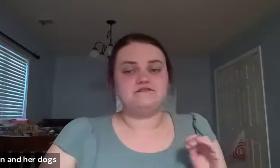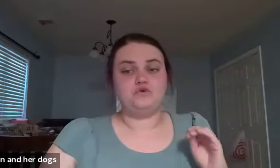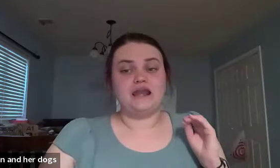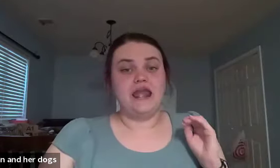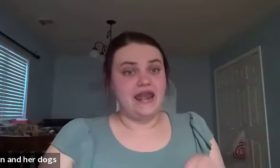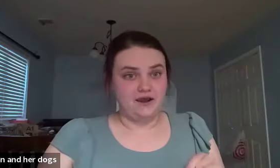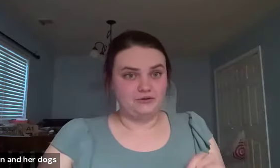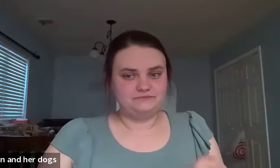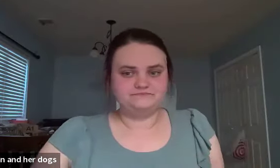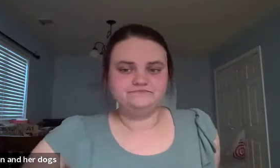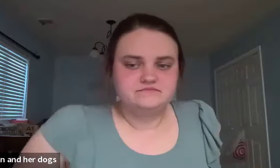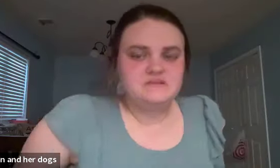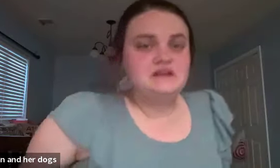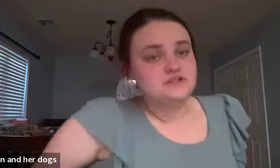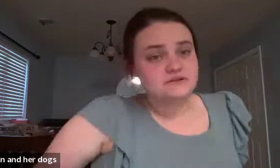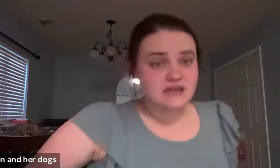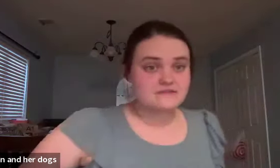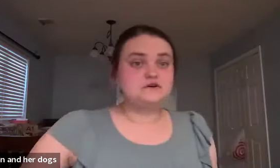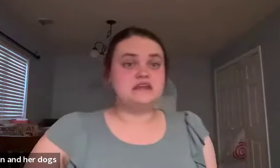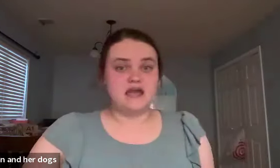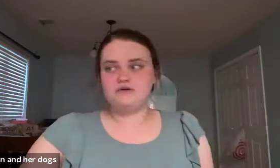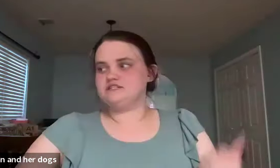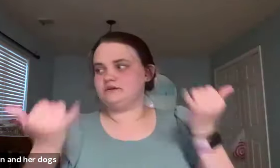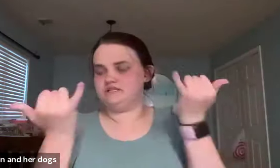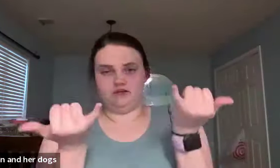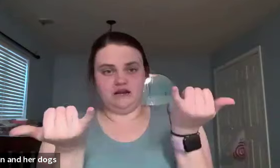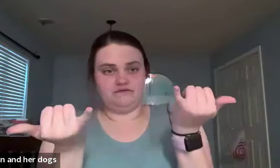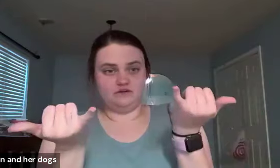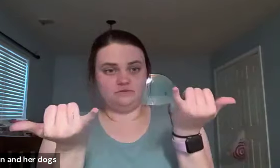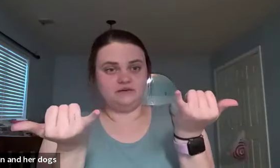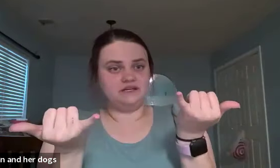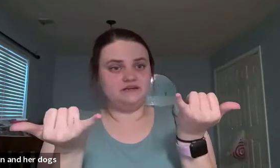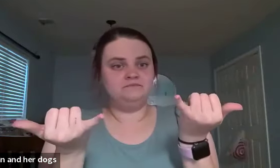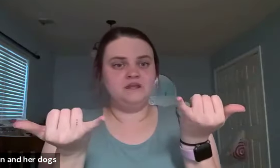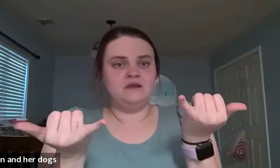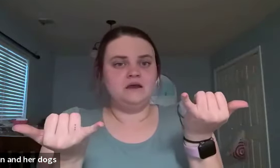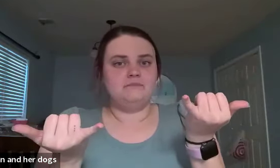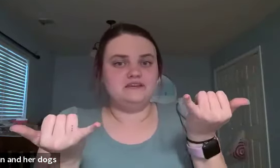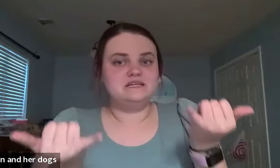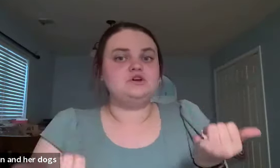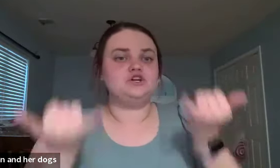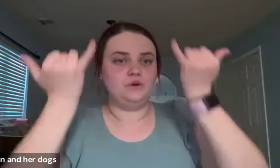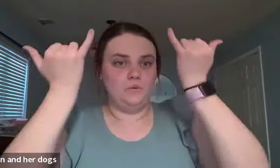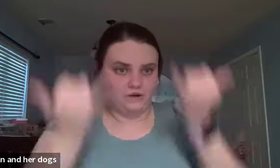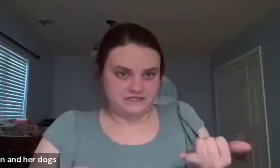sign for now. So the sign for now is going to be, you're going to have this arms up again, but this time you're going to do it one